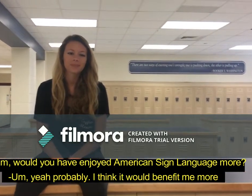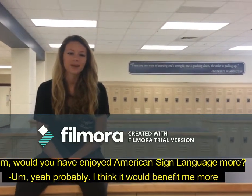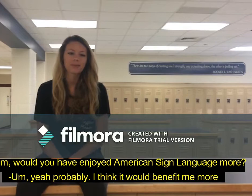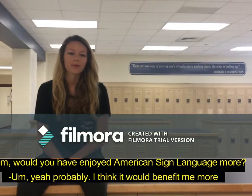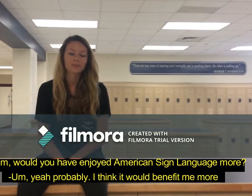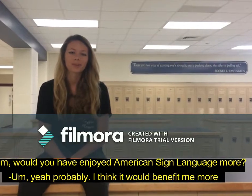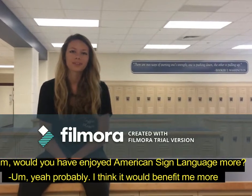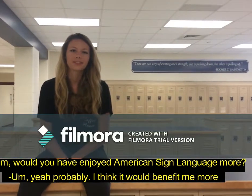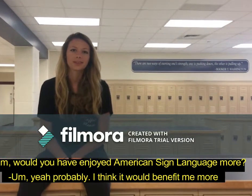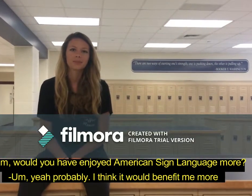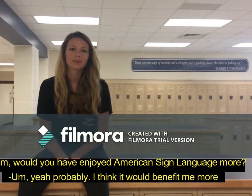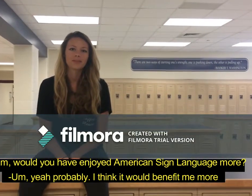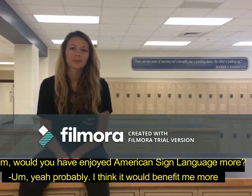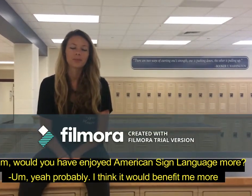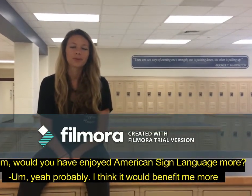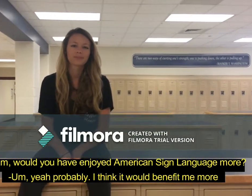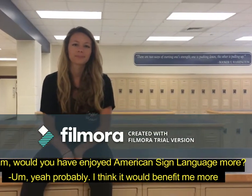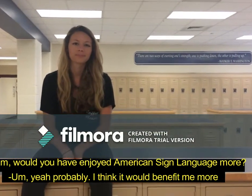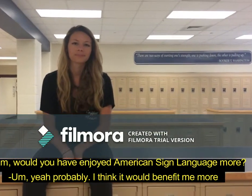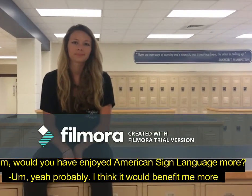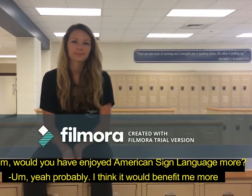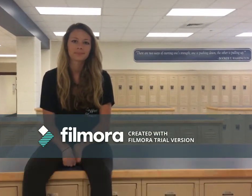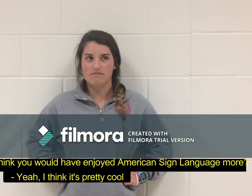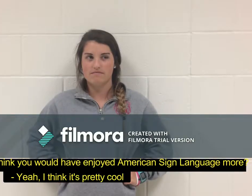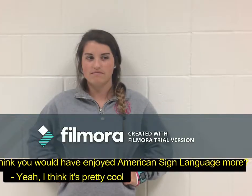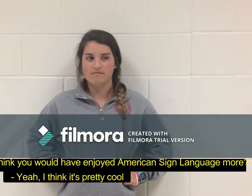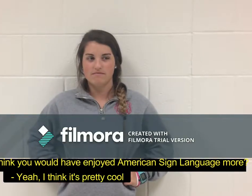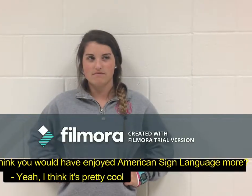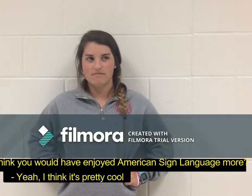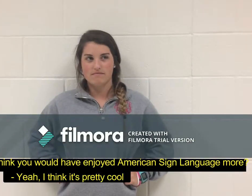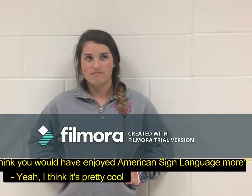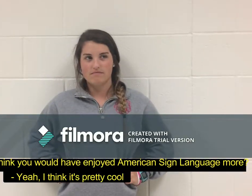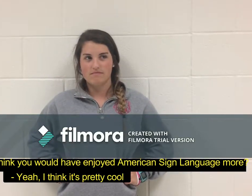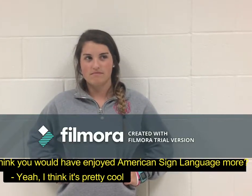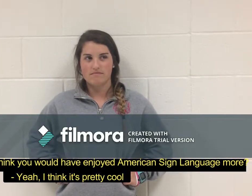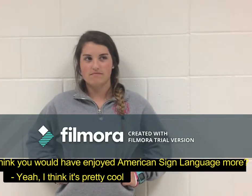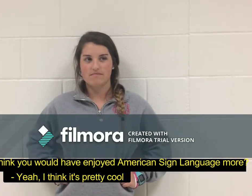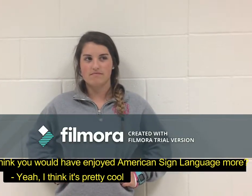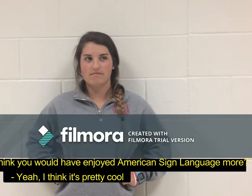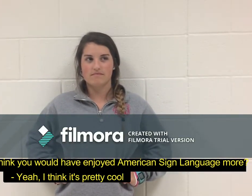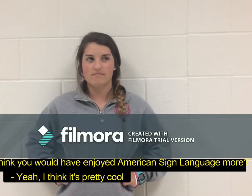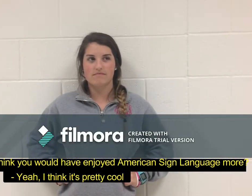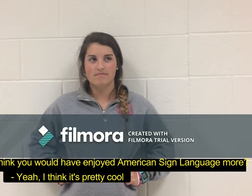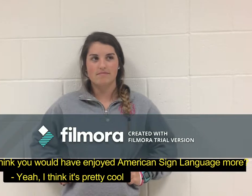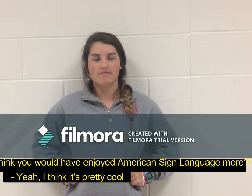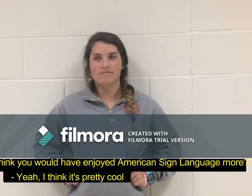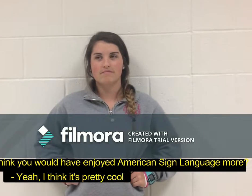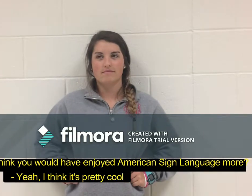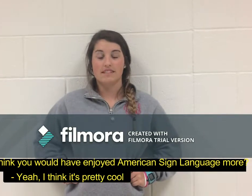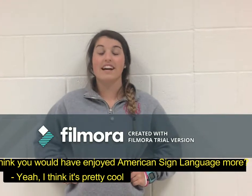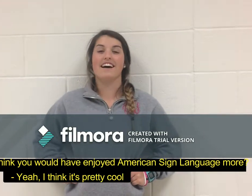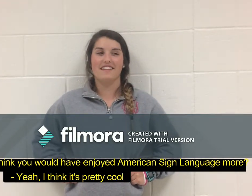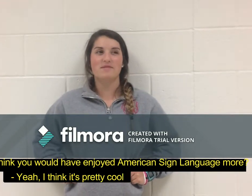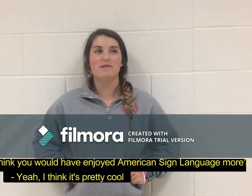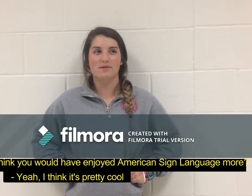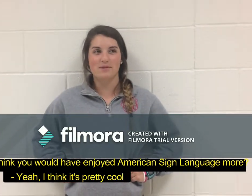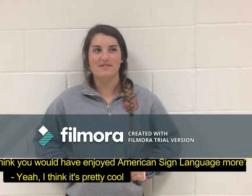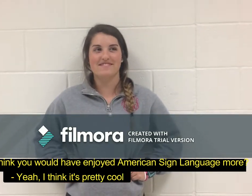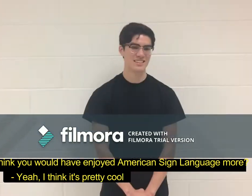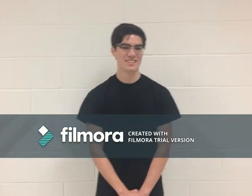Yeah, probably. I think it would benefit me more. Do you think you would have enjoyed American Sign Language more? Yeah, I think it's pretty cool.